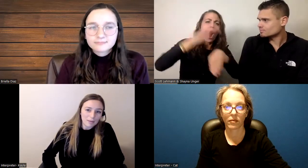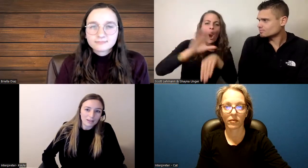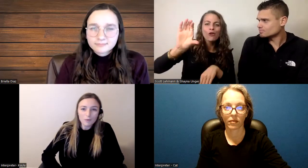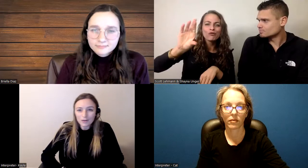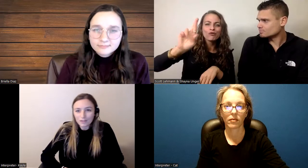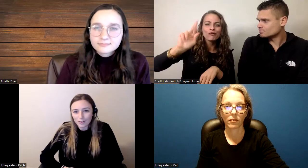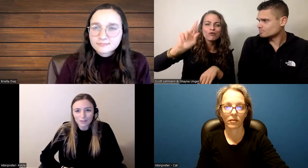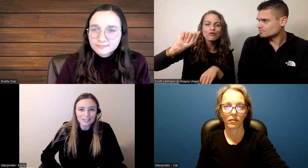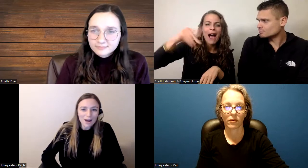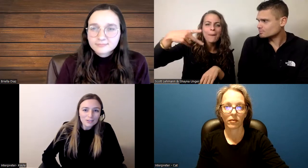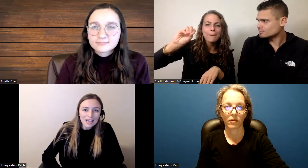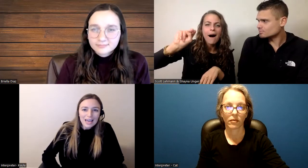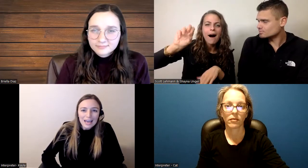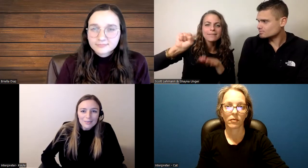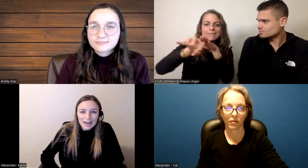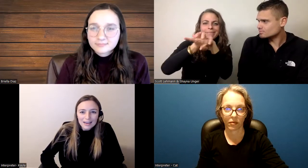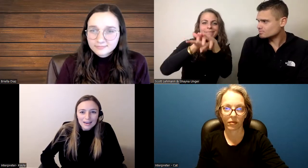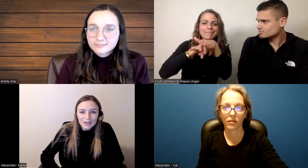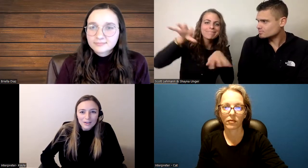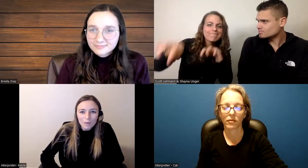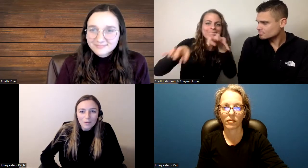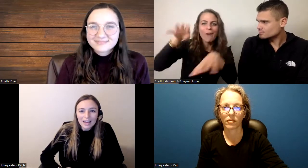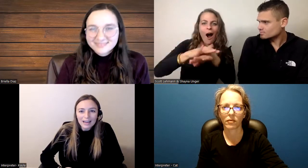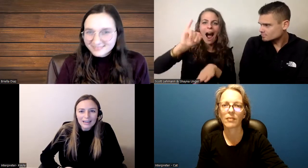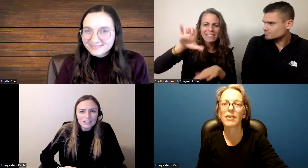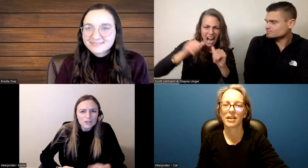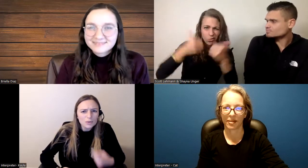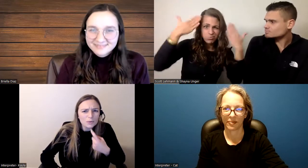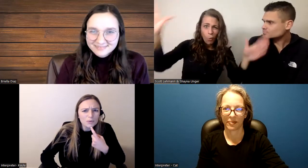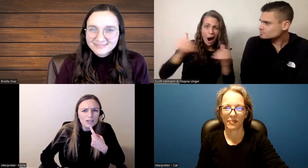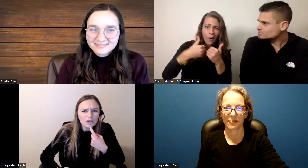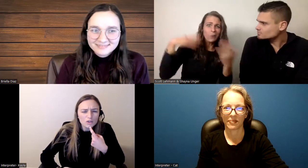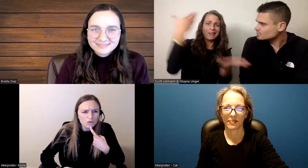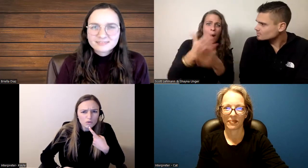to write back and forth and figure things out. And then, you know, we had to,